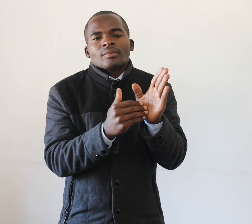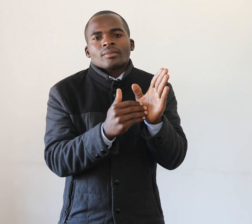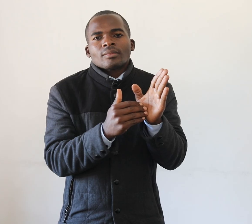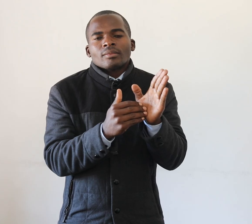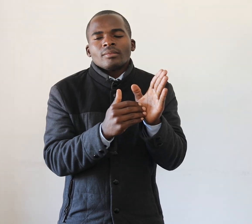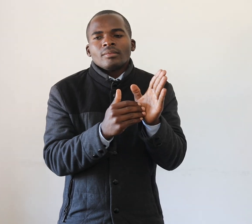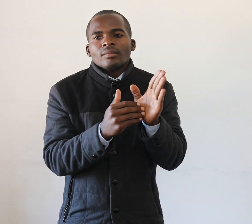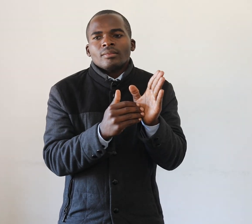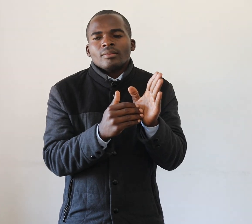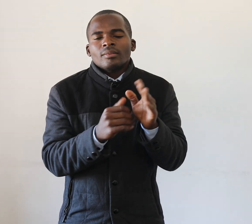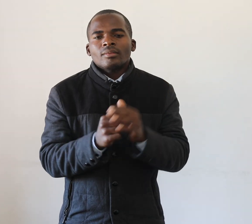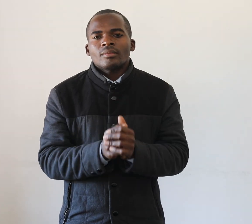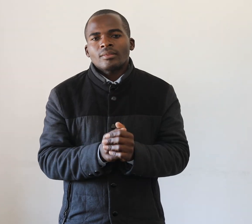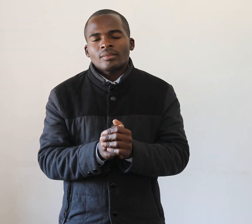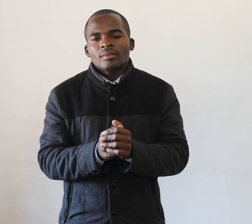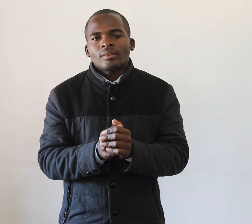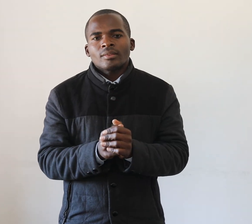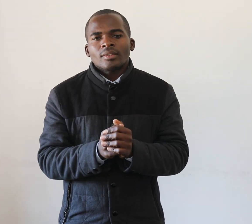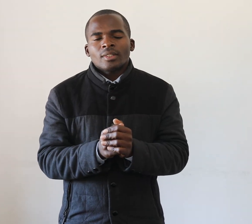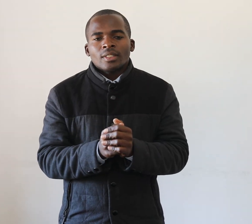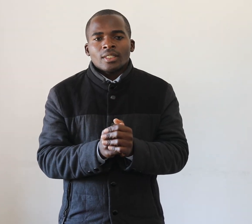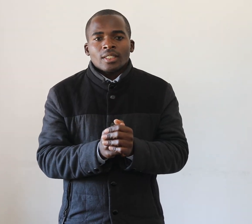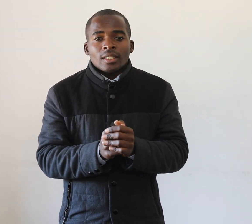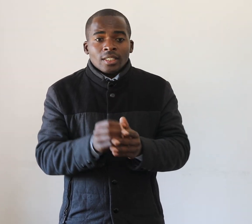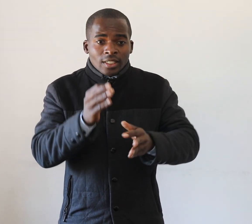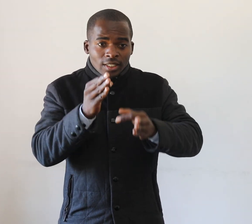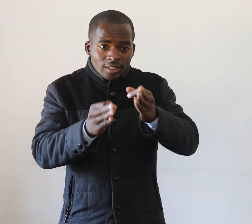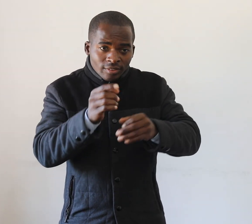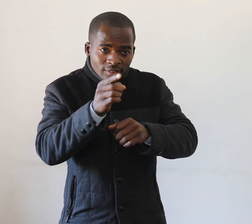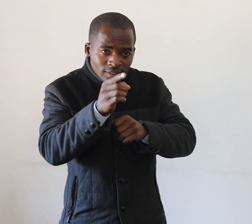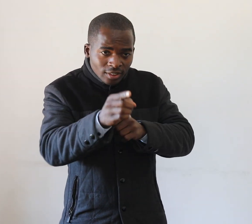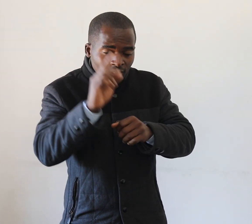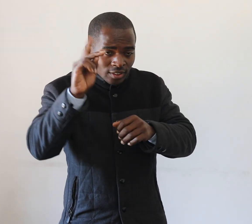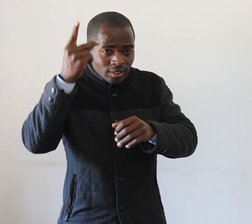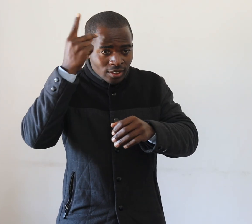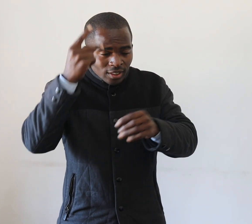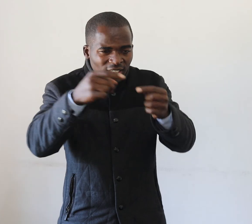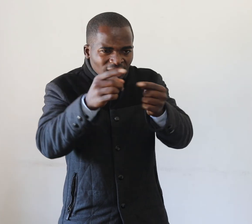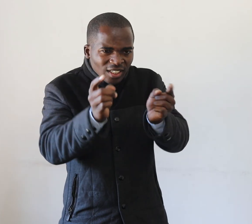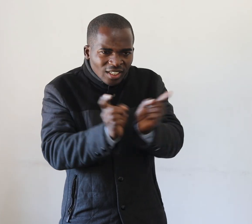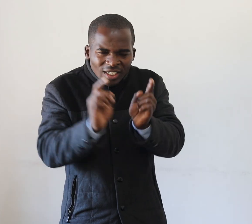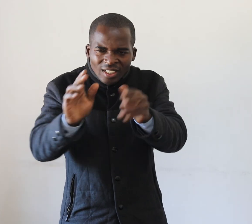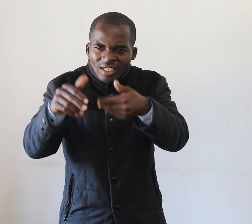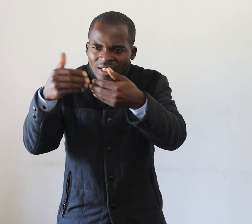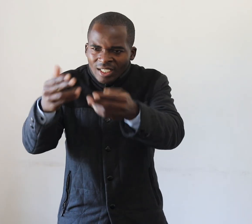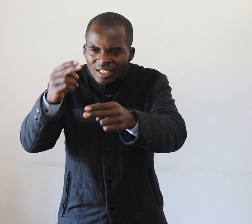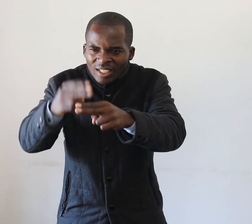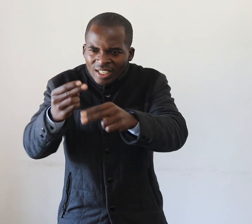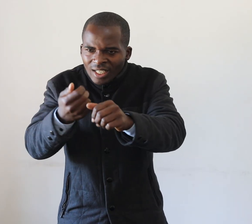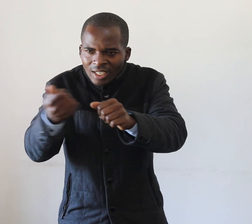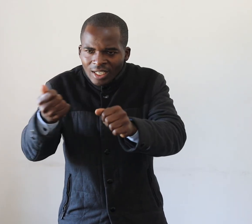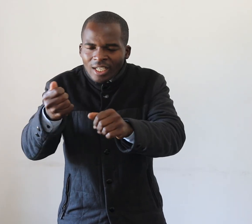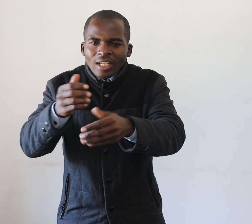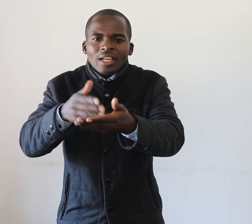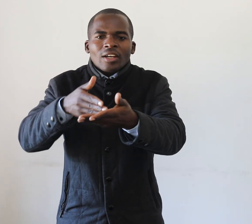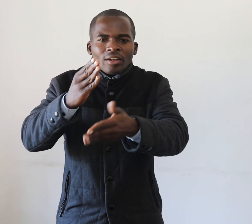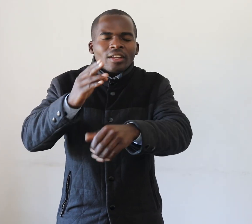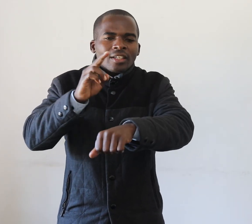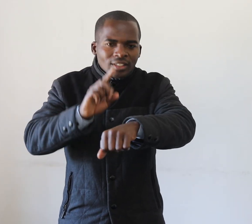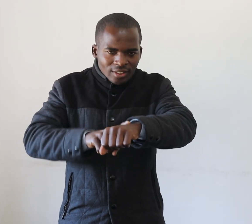subsection 8 says that if that party does not submit the extra list on time, the seat does not remain